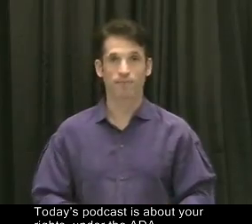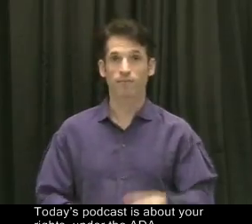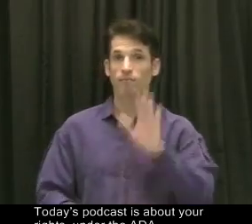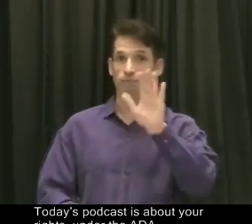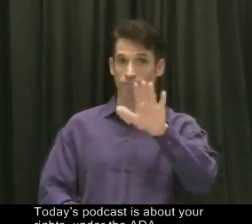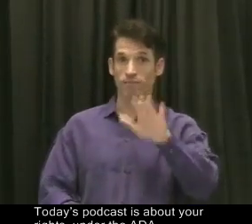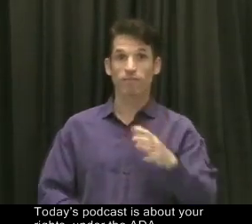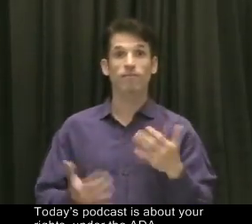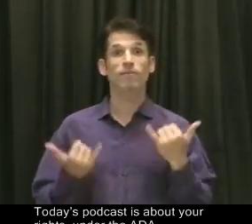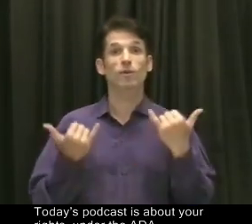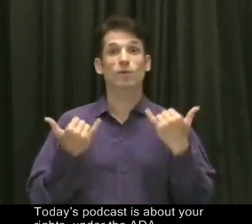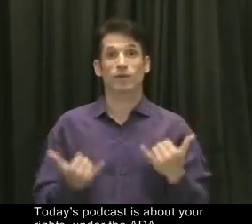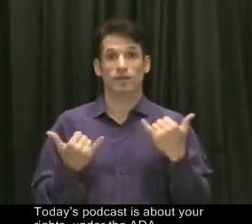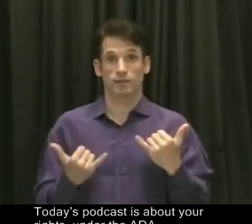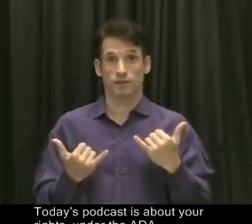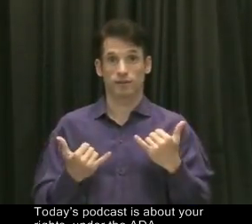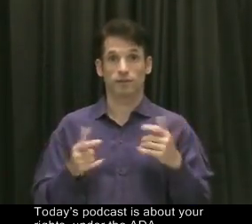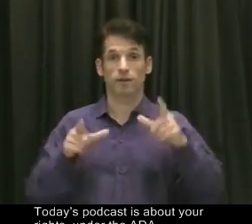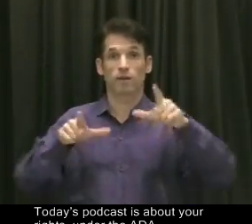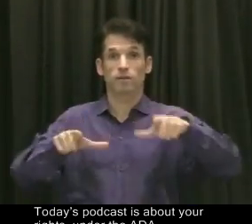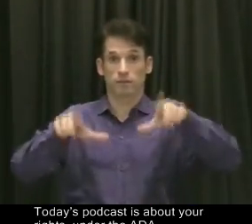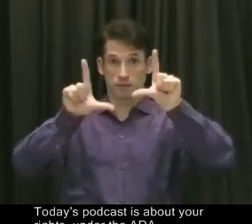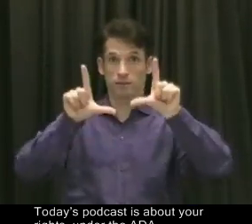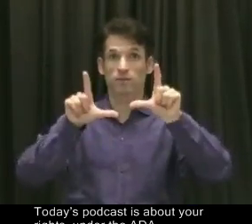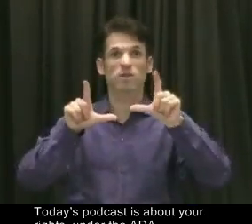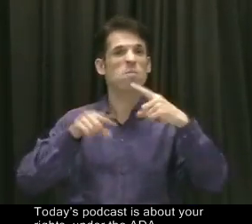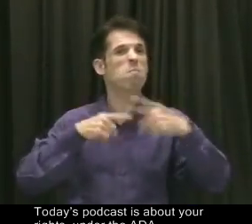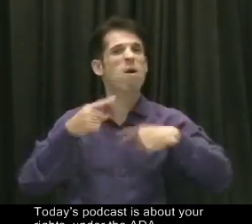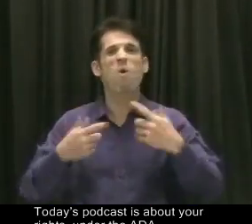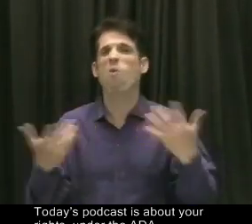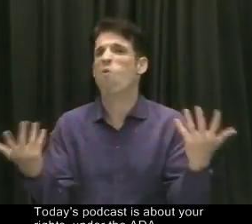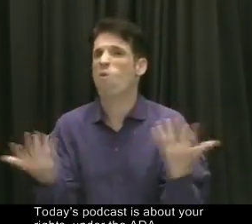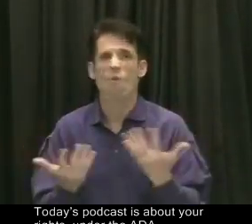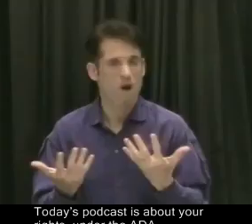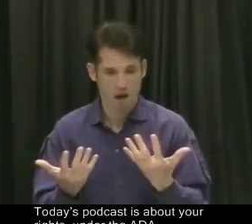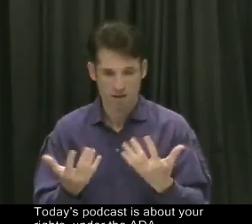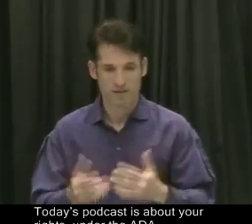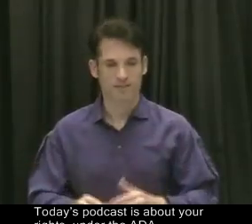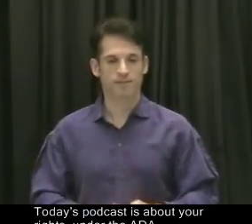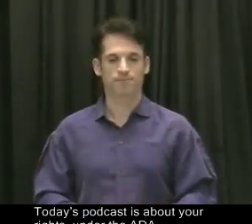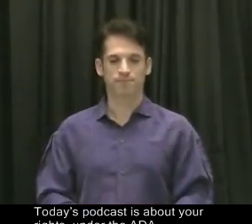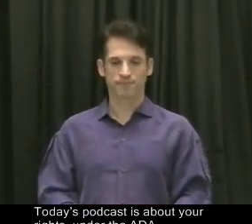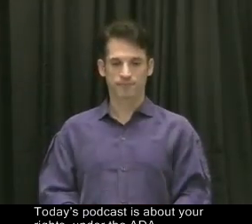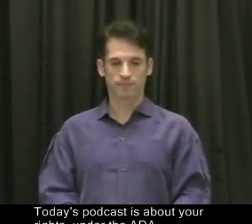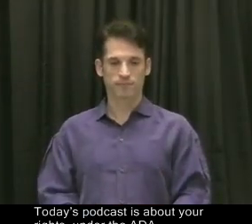Today's topic is about your rights under the Americans with Disabilities Act.